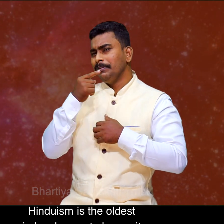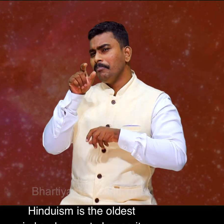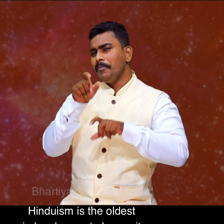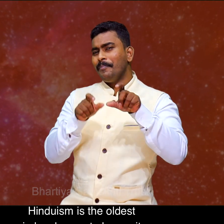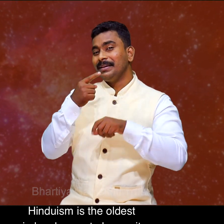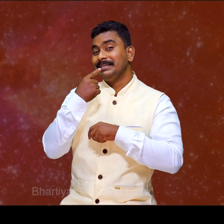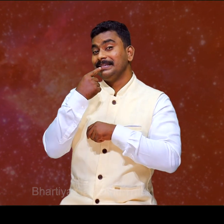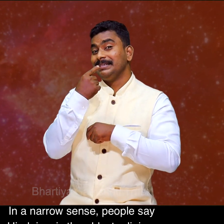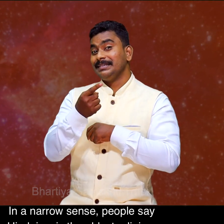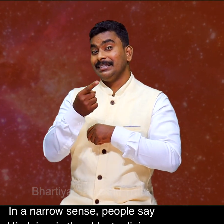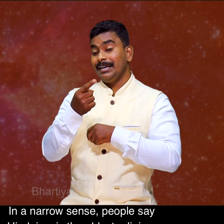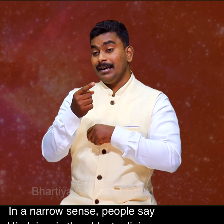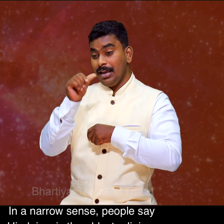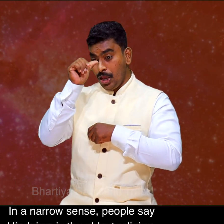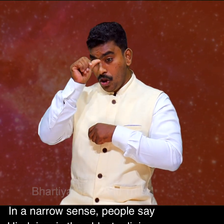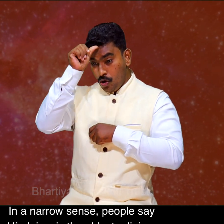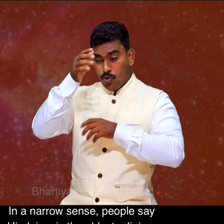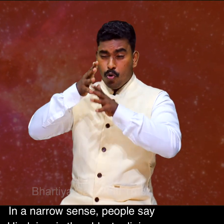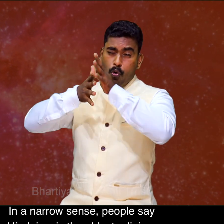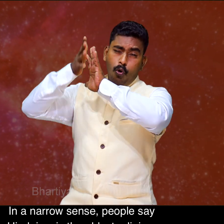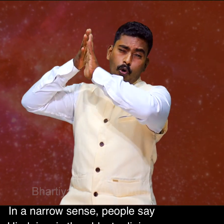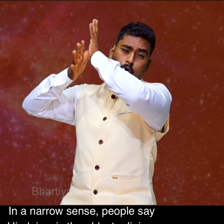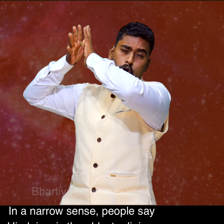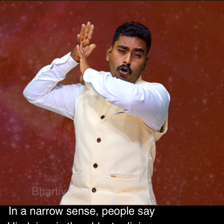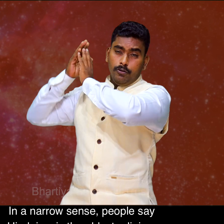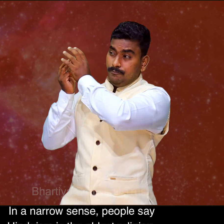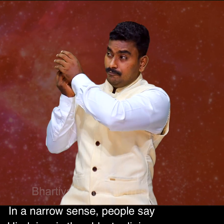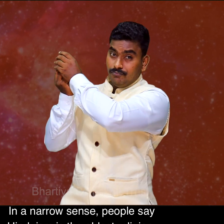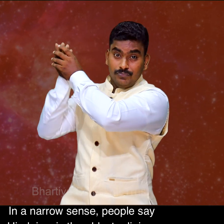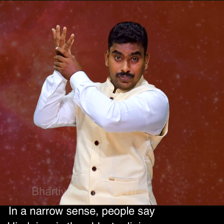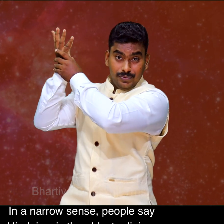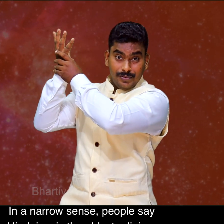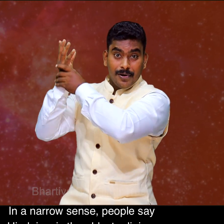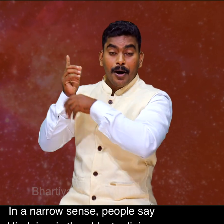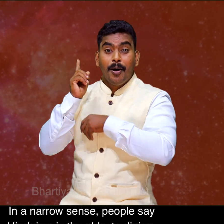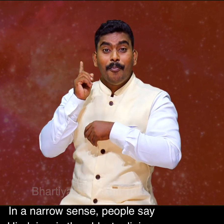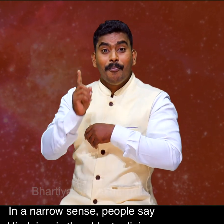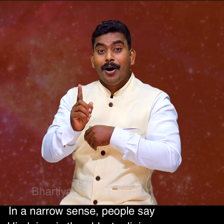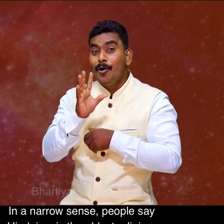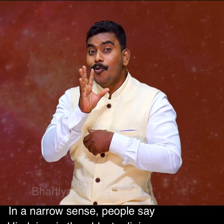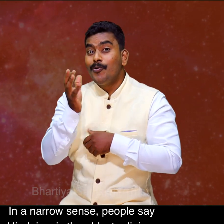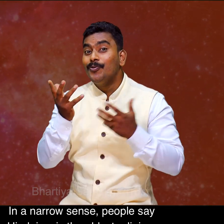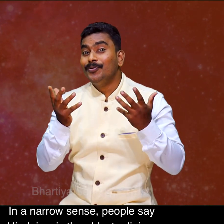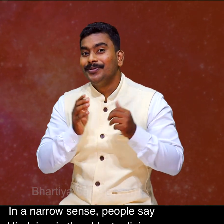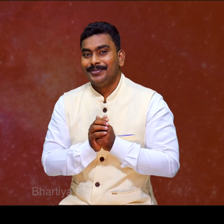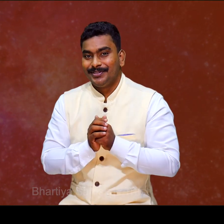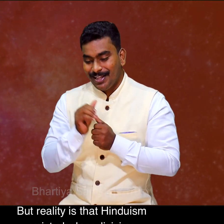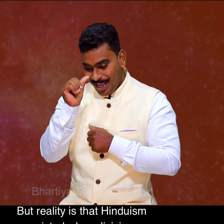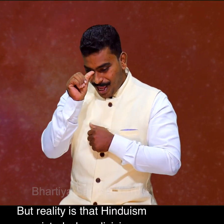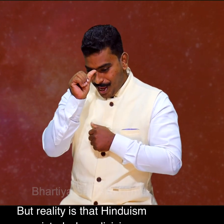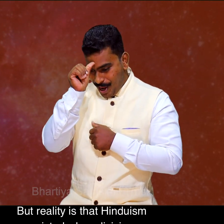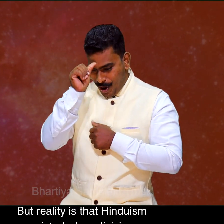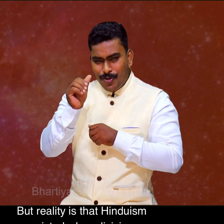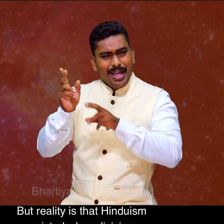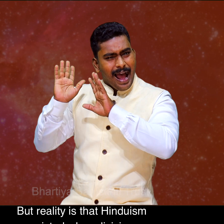humanity. In a narrow sense, people say Hinduism is the oldest religion,